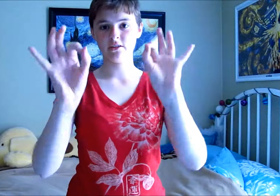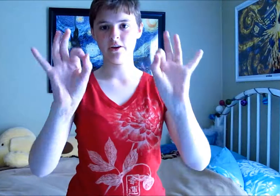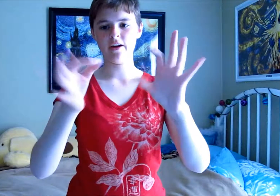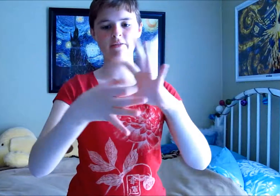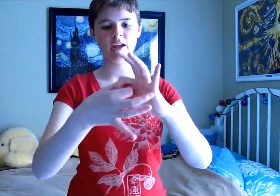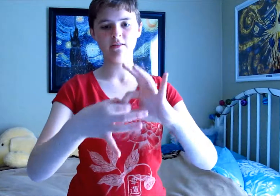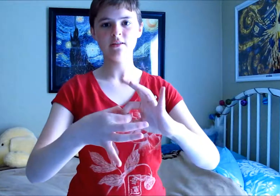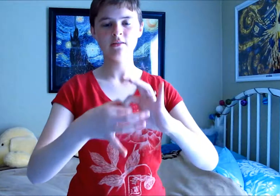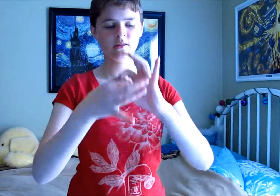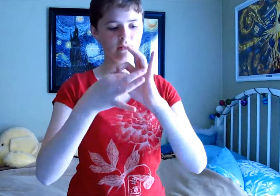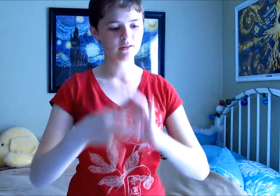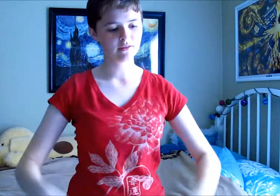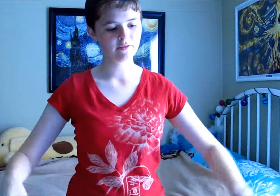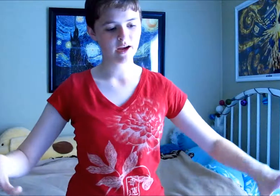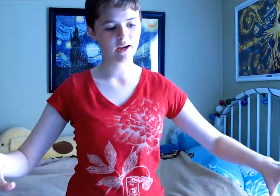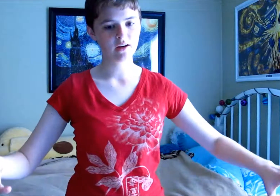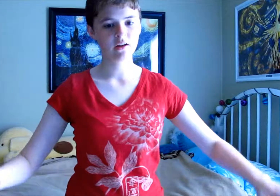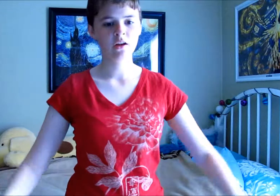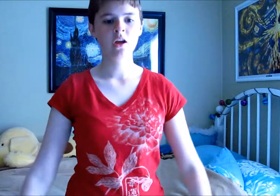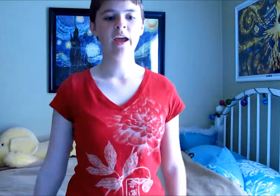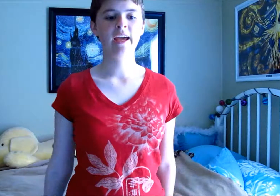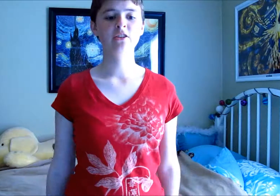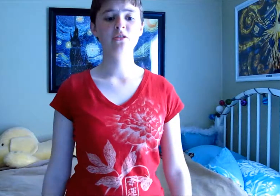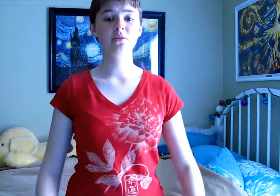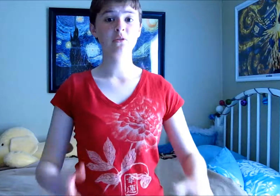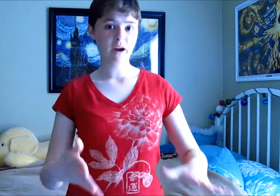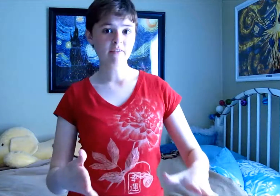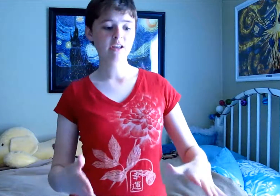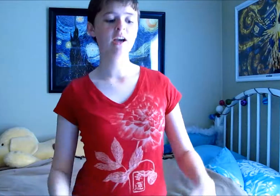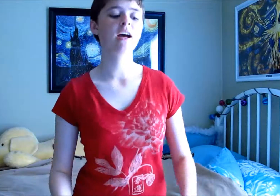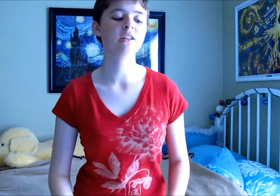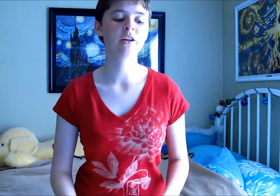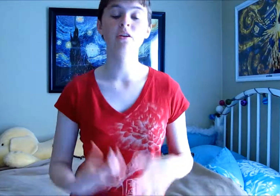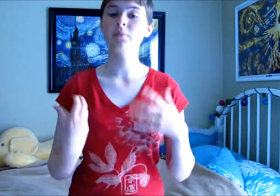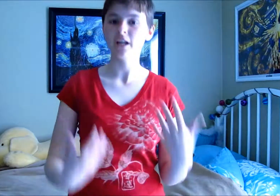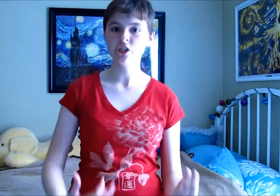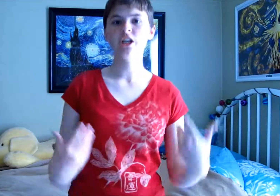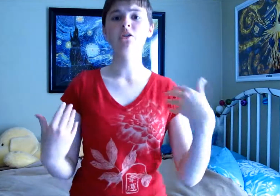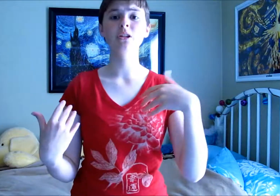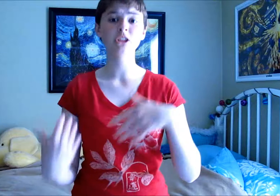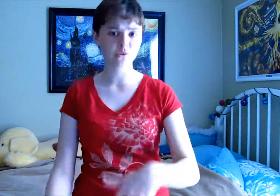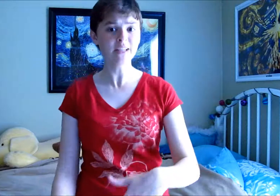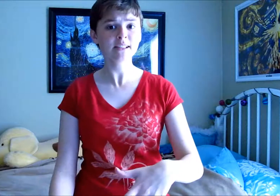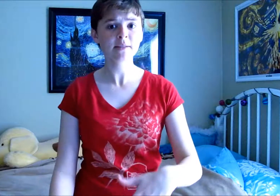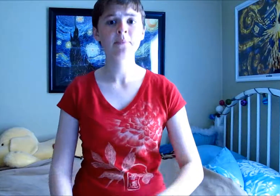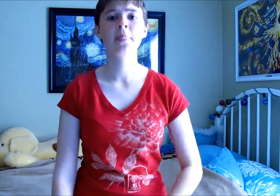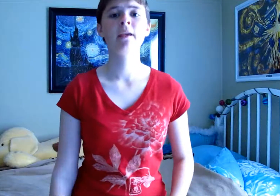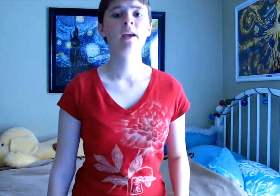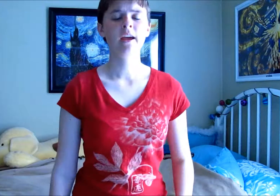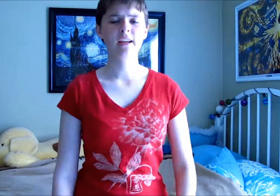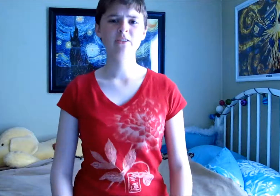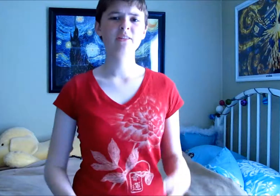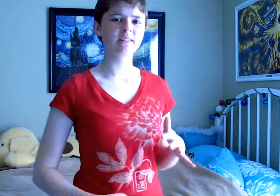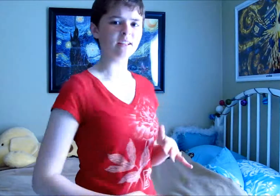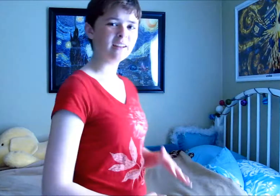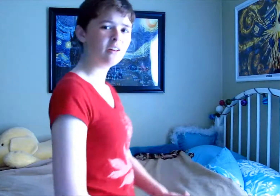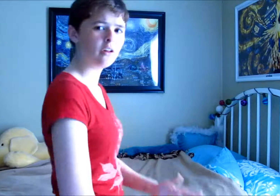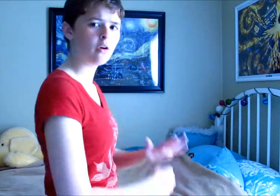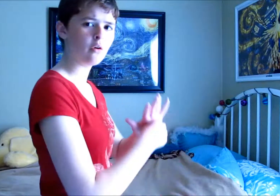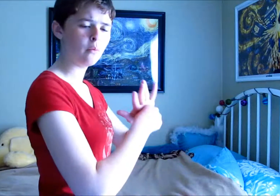your F hands, defying. And to do gravity, I did oppression or stress. And I do this a little